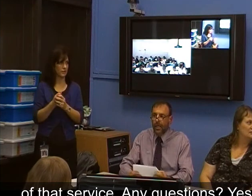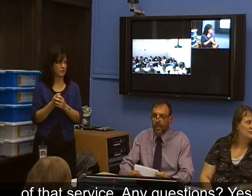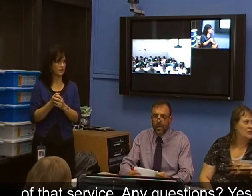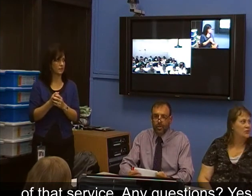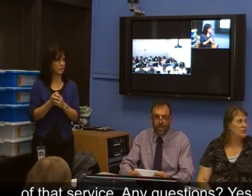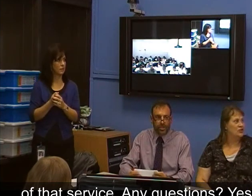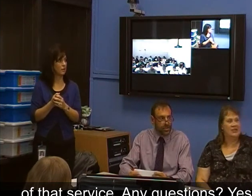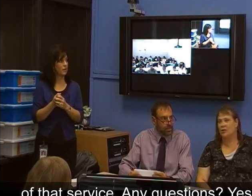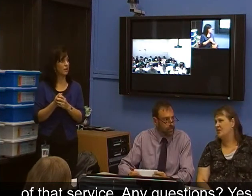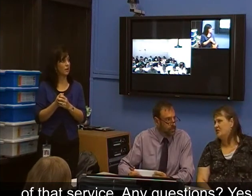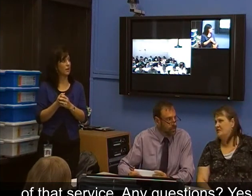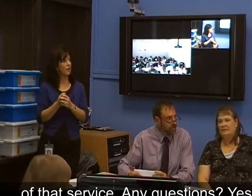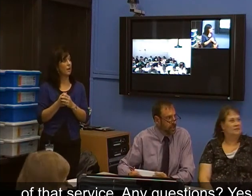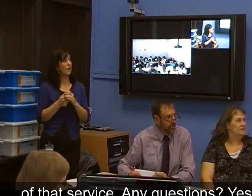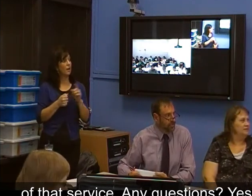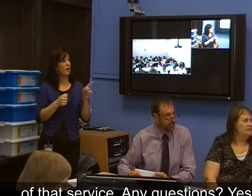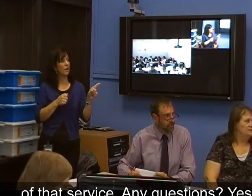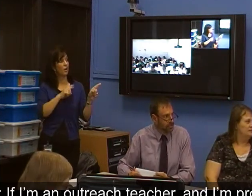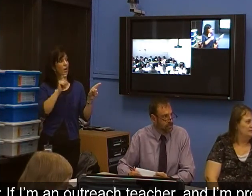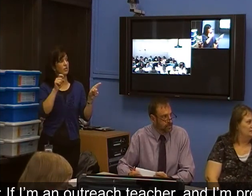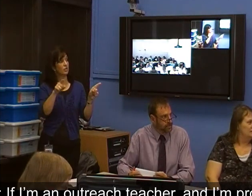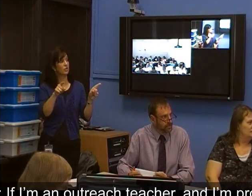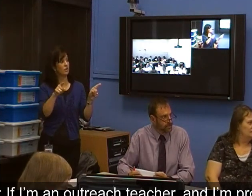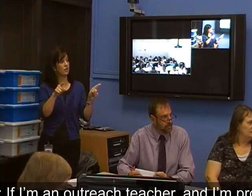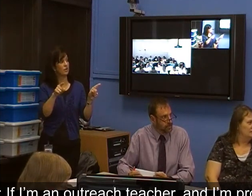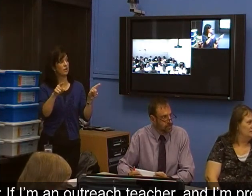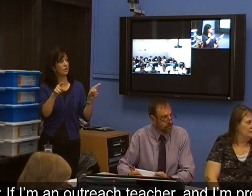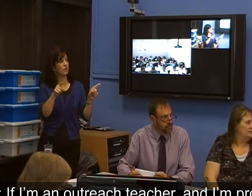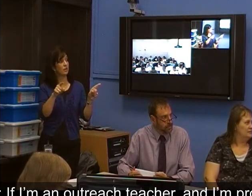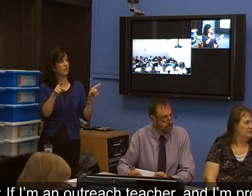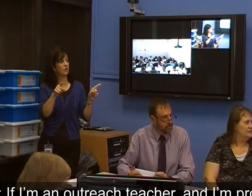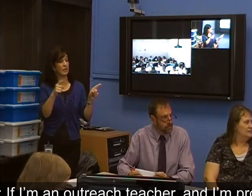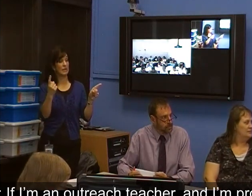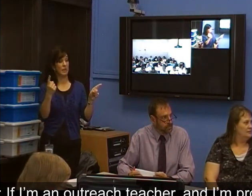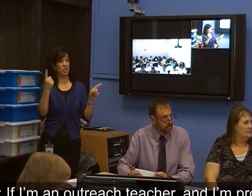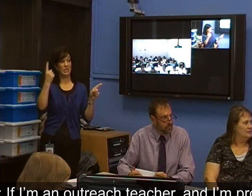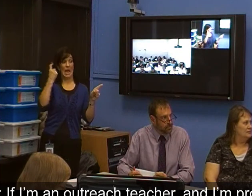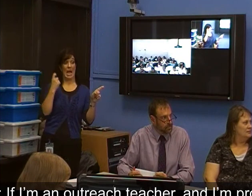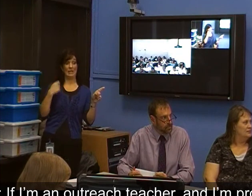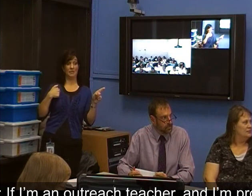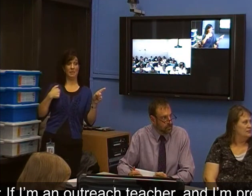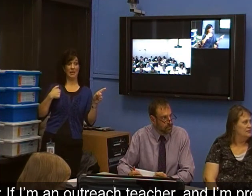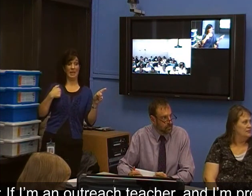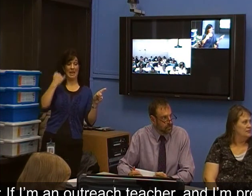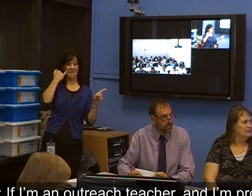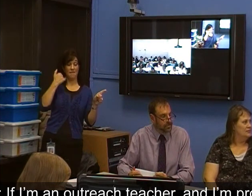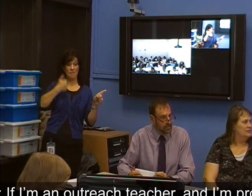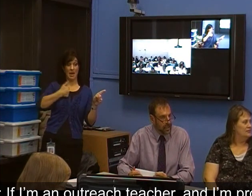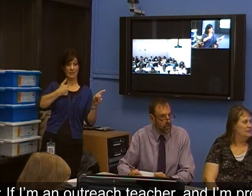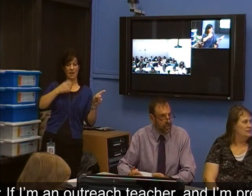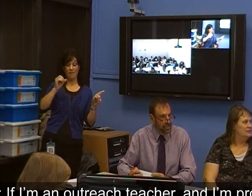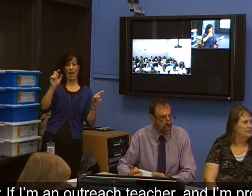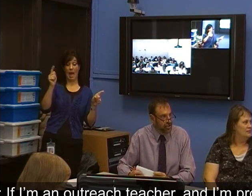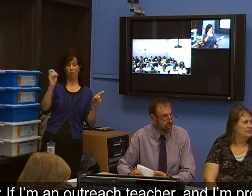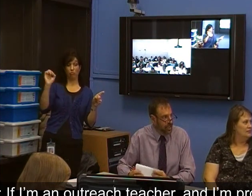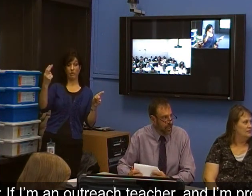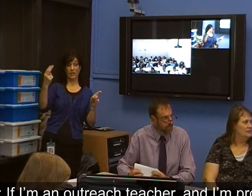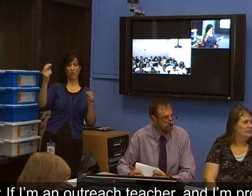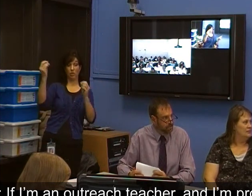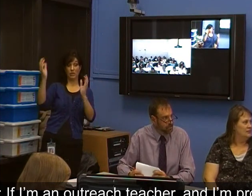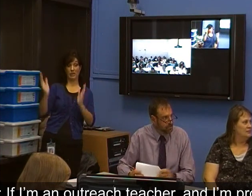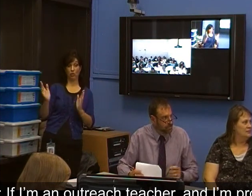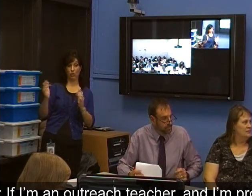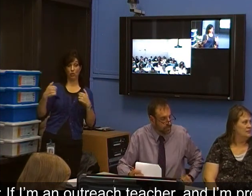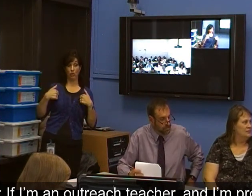Any questions? Yes. A question was just asked me, if I'm an outreach teacher. Outreach teacher, okay. And